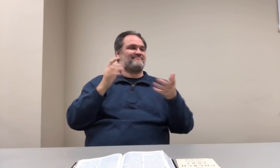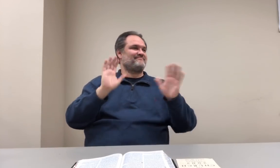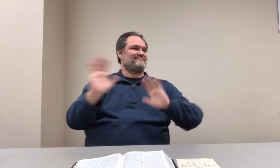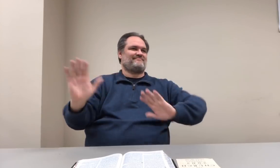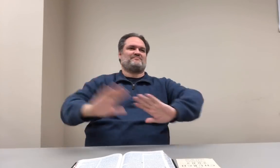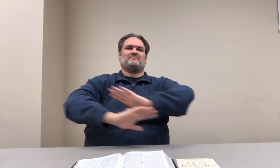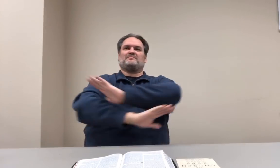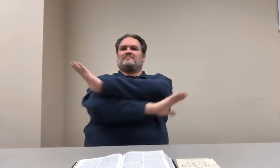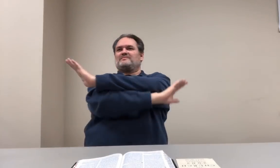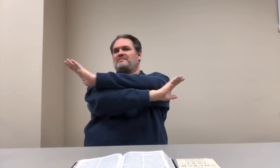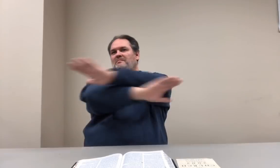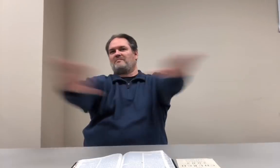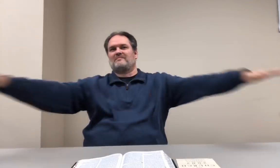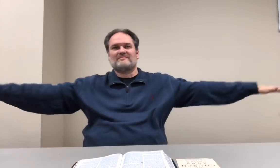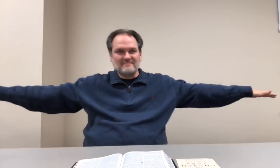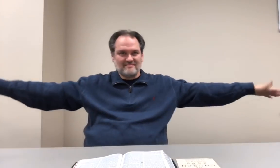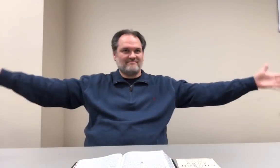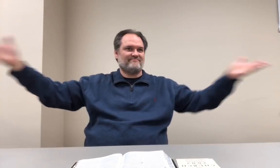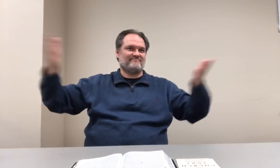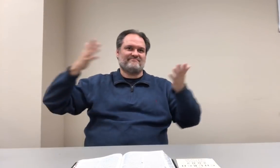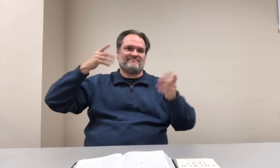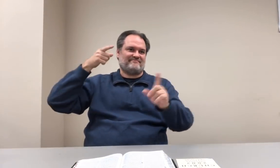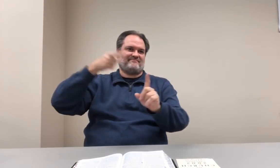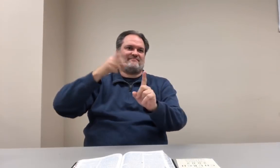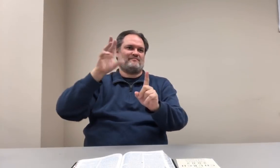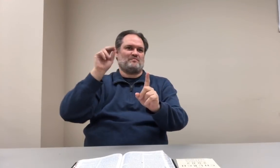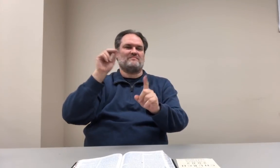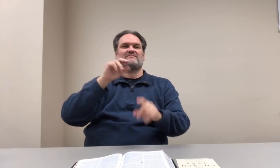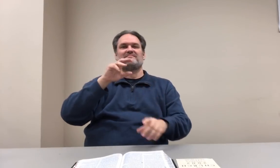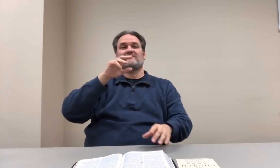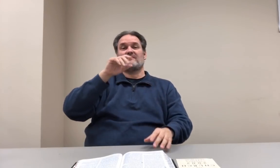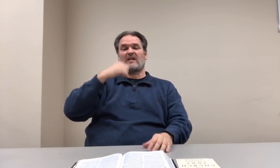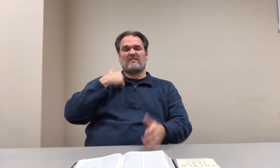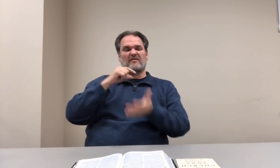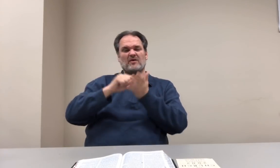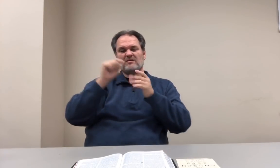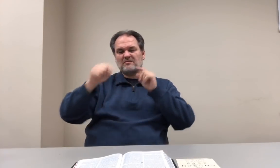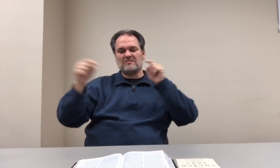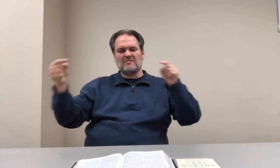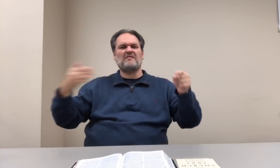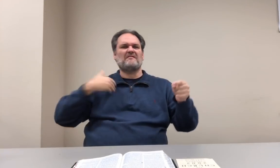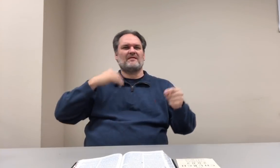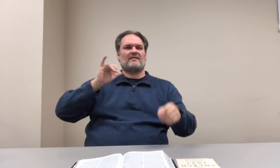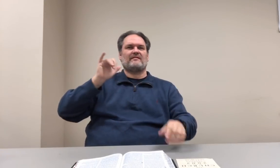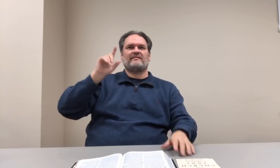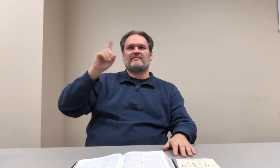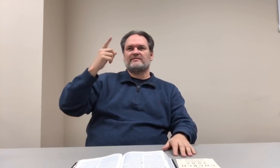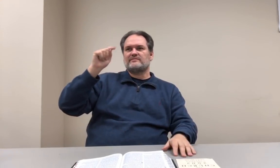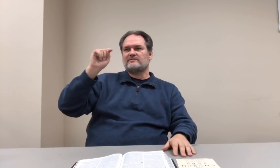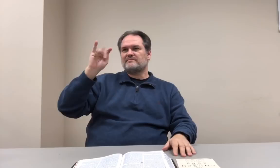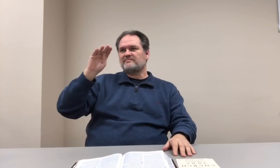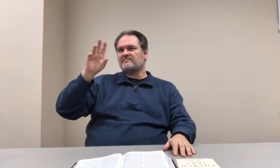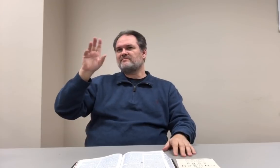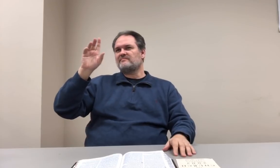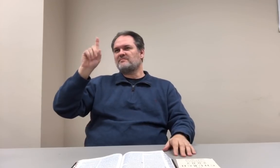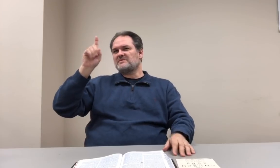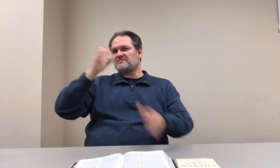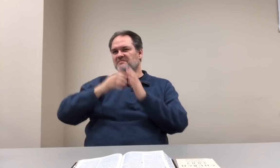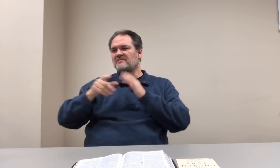immutability is that God does not change. And so when you think about this attribute by itself, apart from being divine, it's